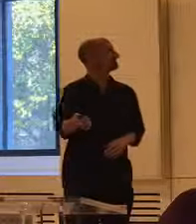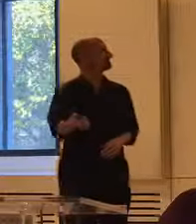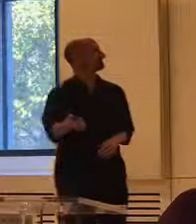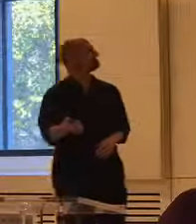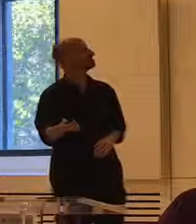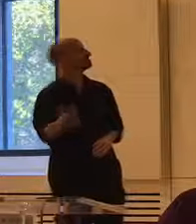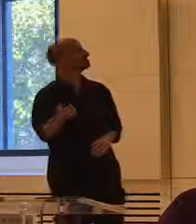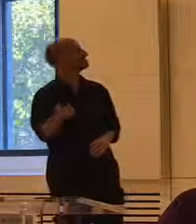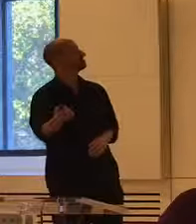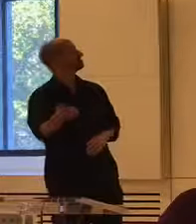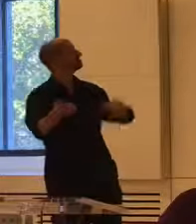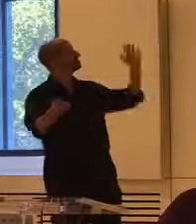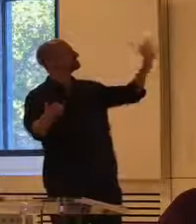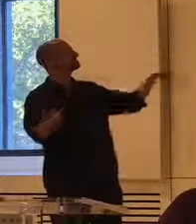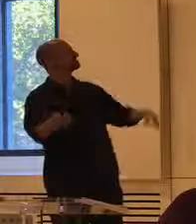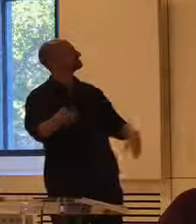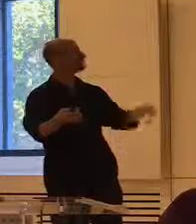the age of 5.